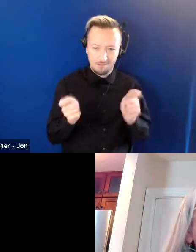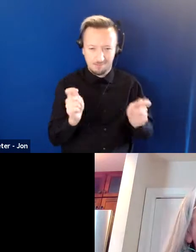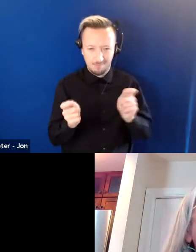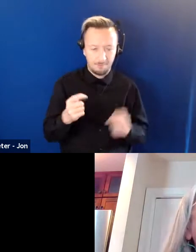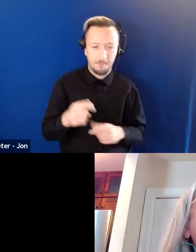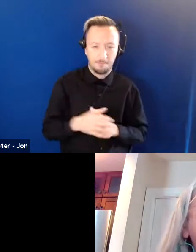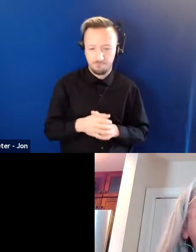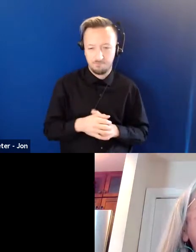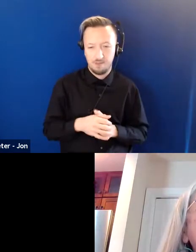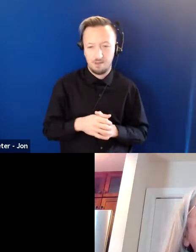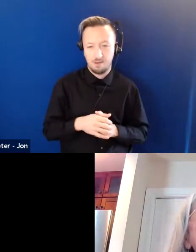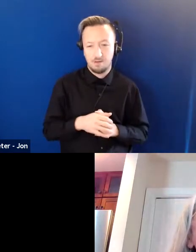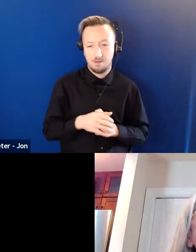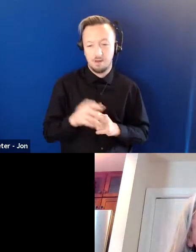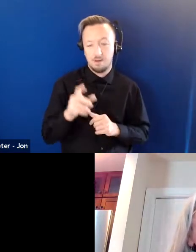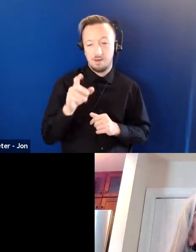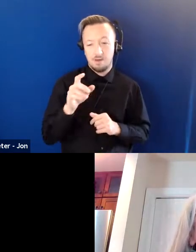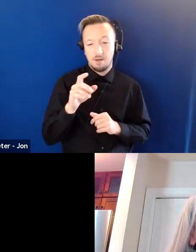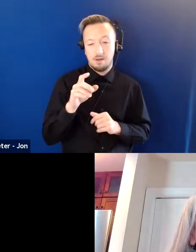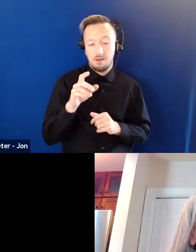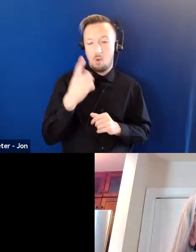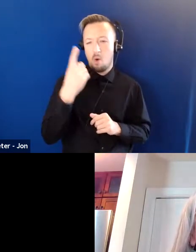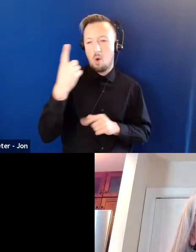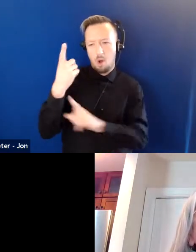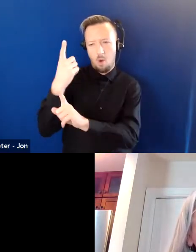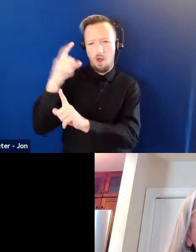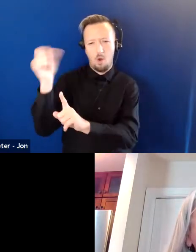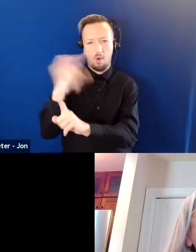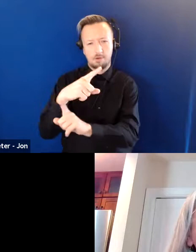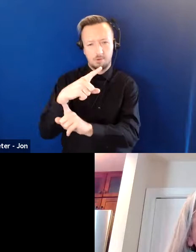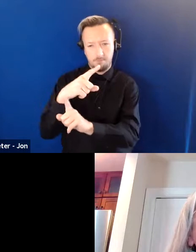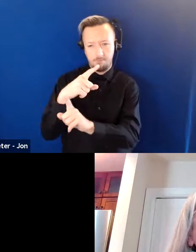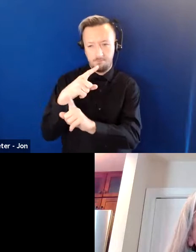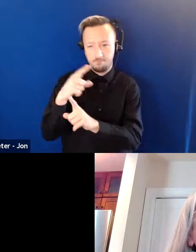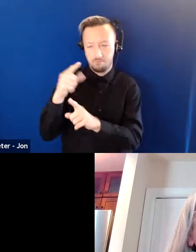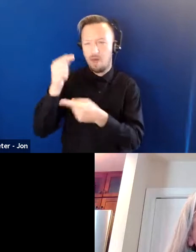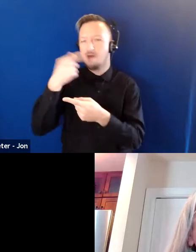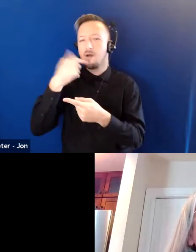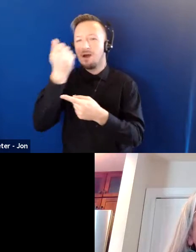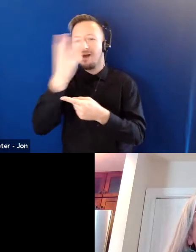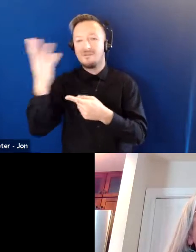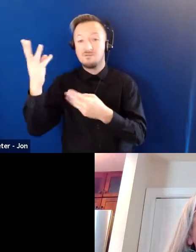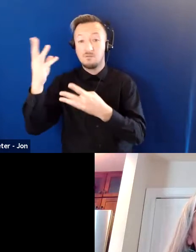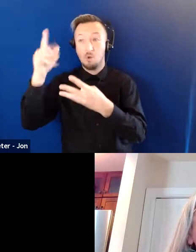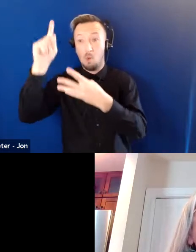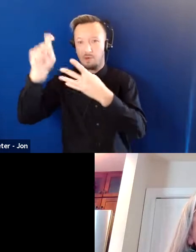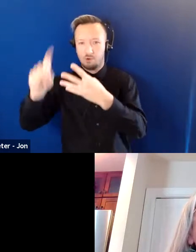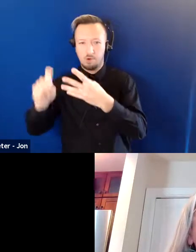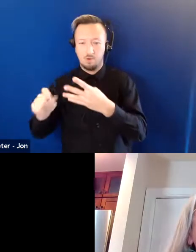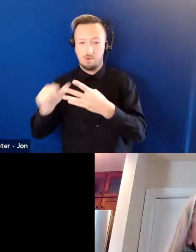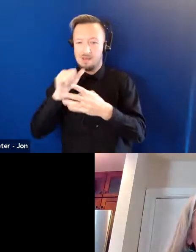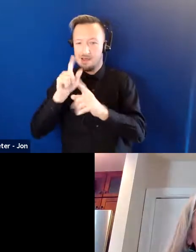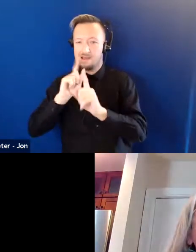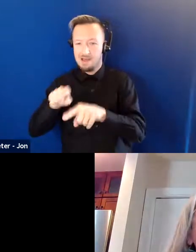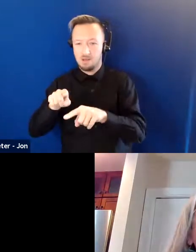always adaptable. There was one question that there's a few questions that have not been addressed yet, but we'll make sure that there's a